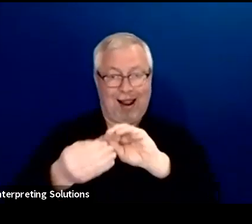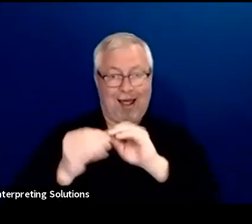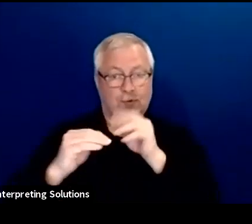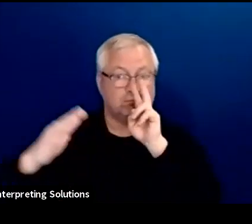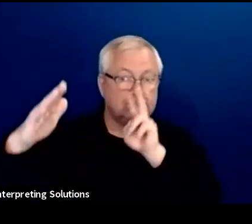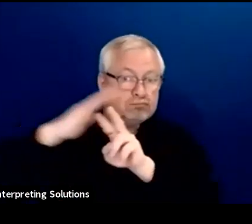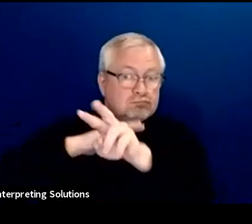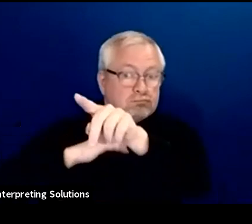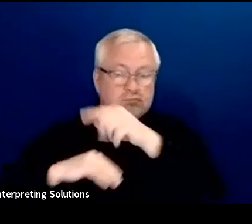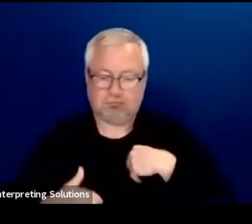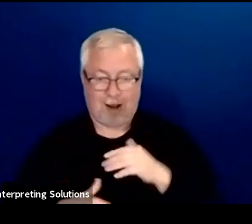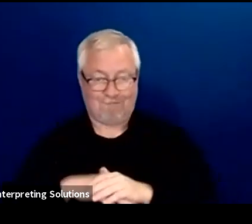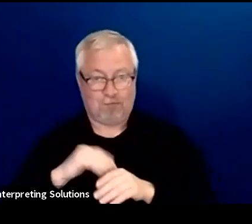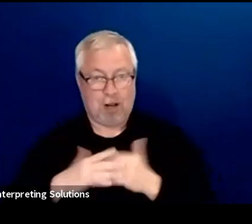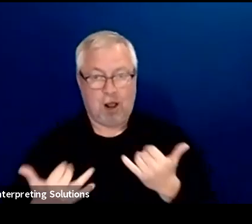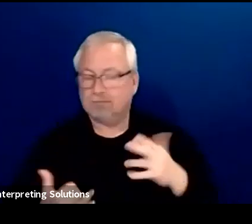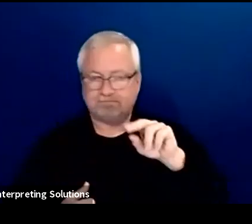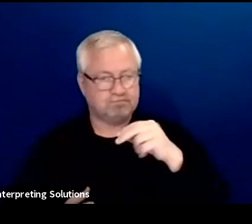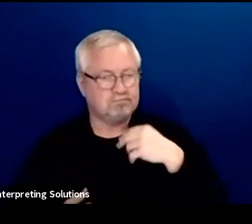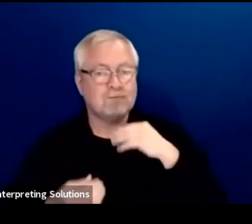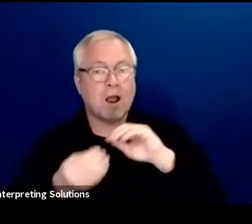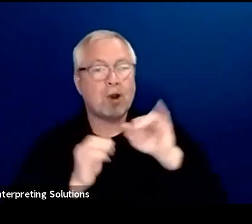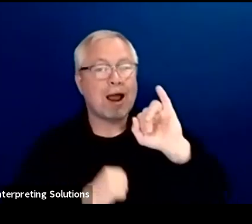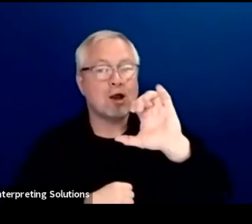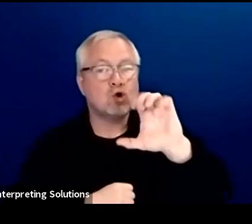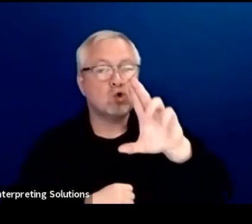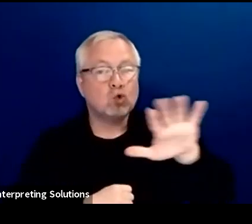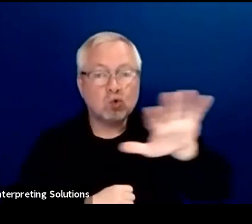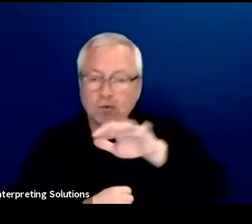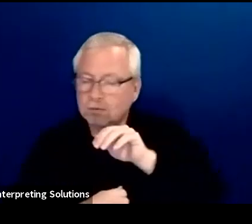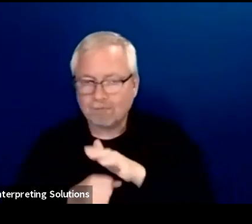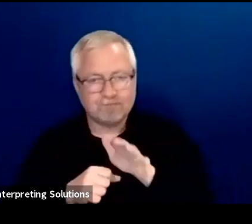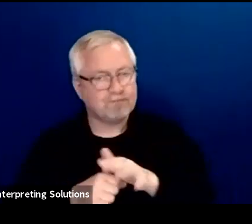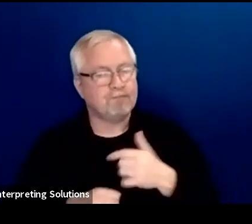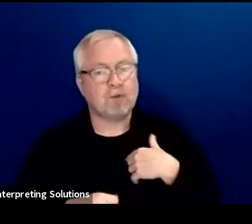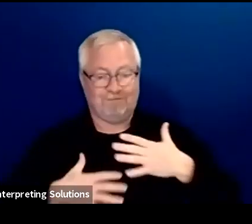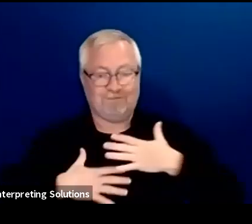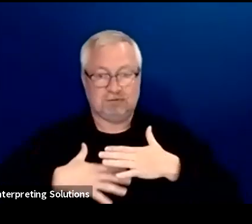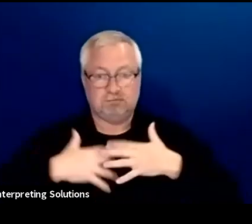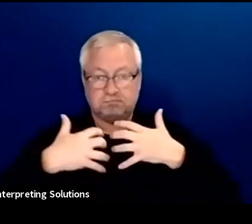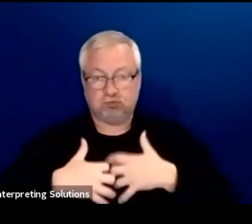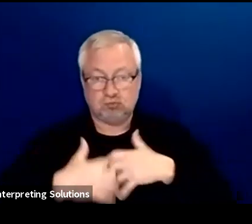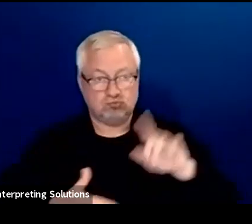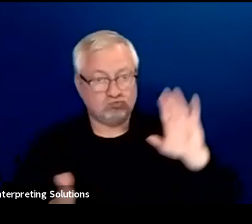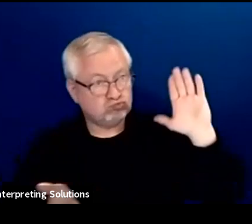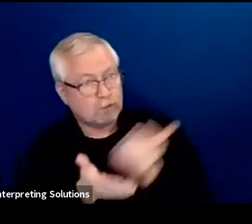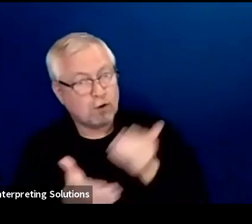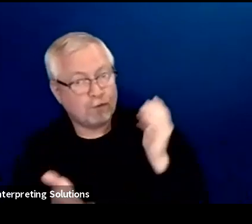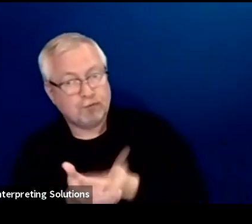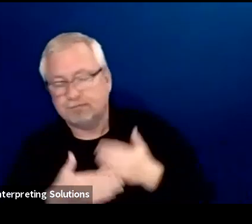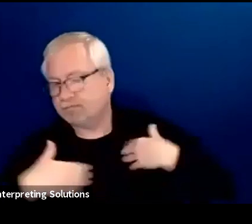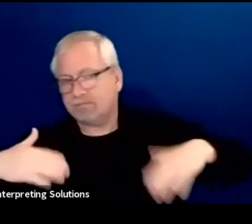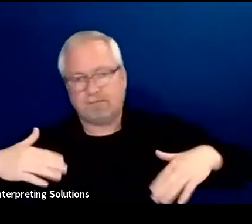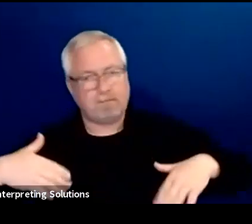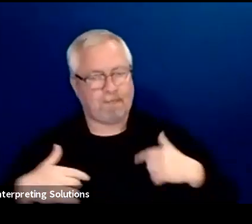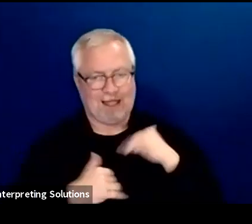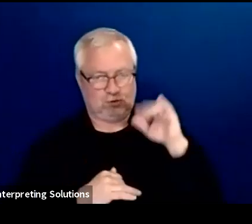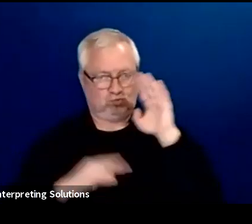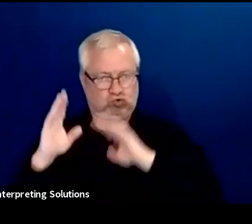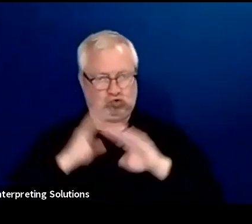all the personal protective equipment that will come. I worry a little bit. Again, we want to get most